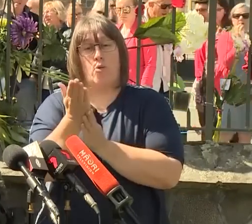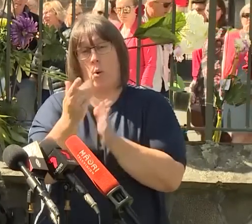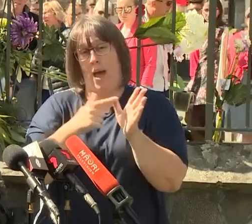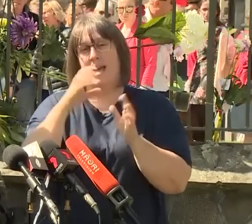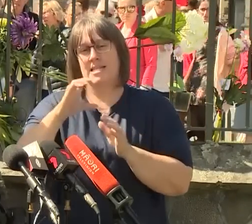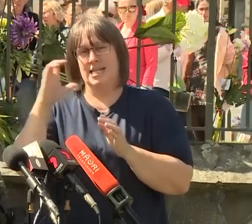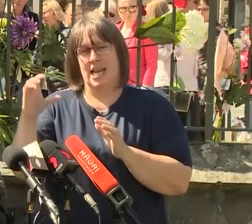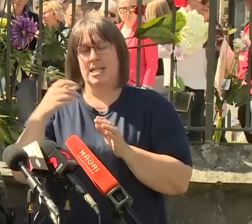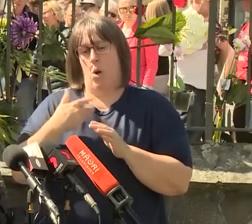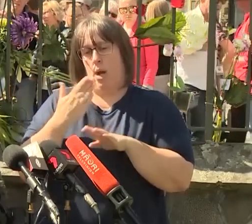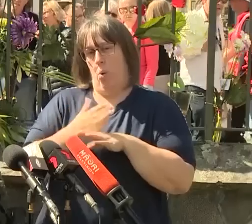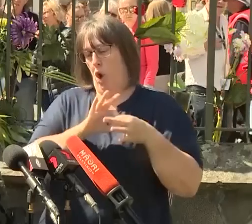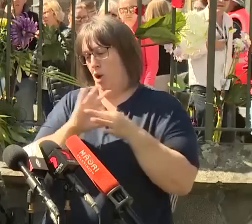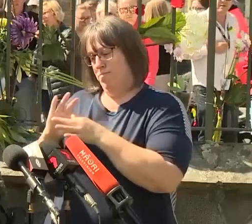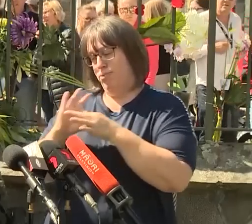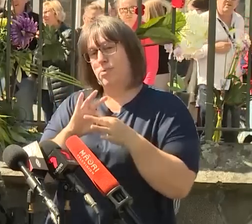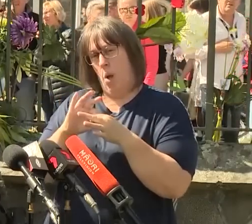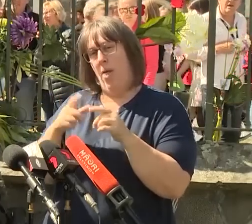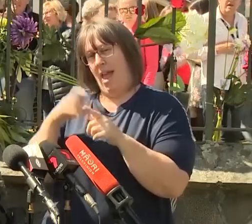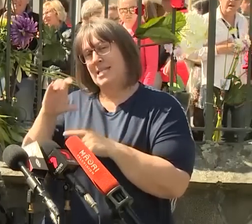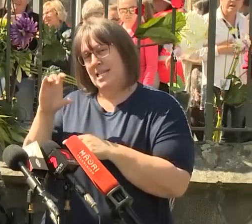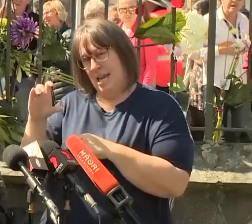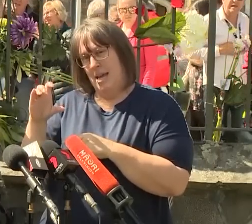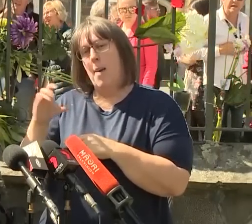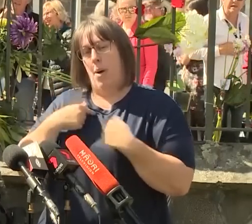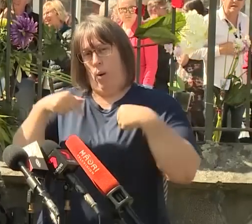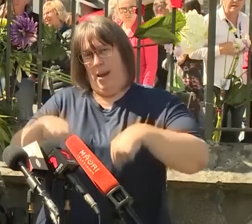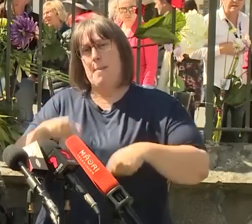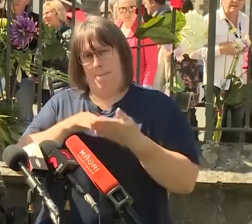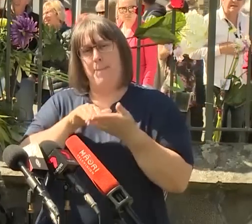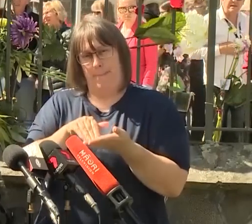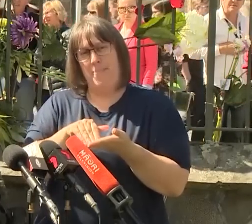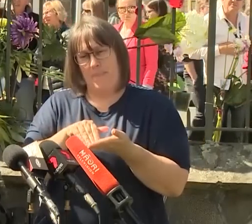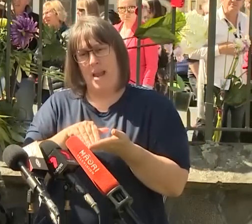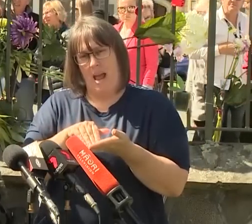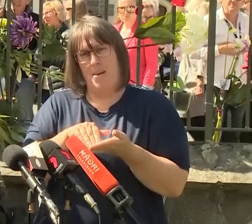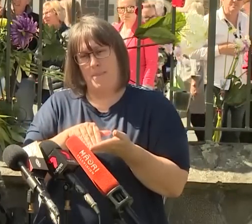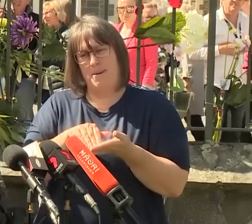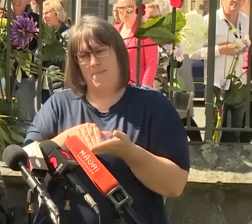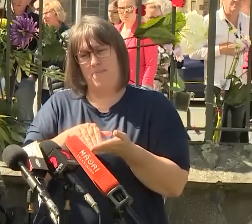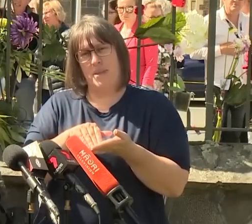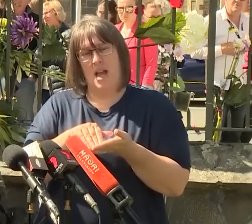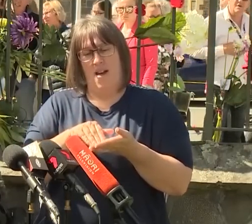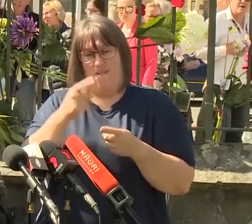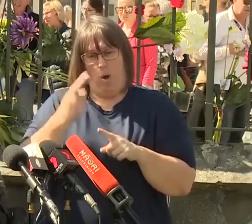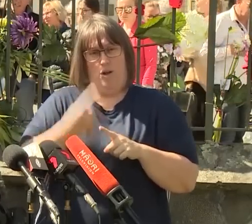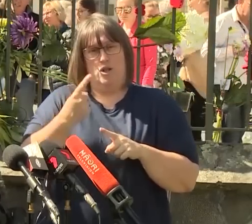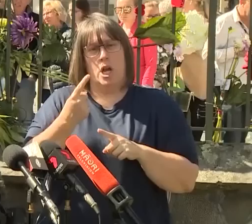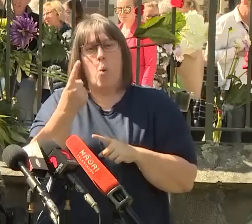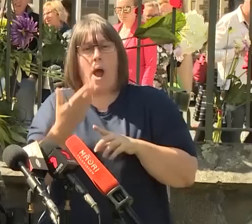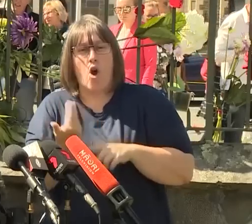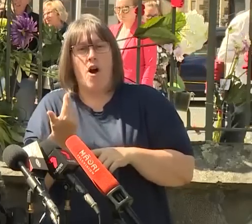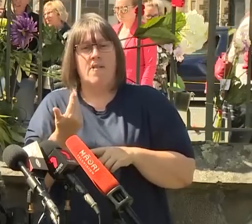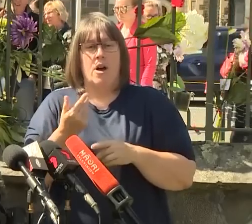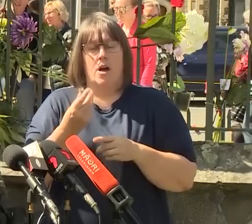ACC, and we're working very closely with ACC, but we are here to help with regards to immediate needs of one-off costs such